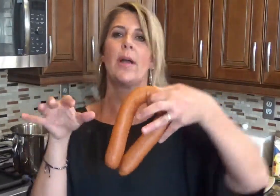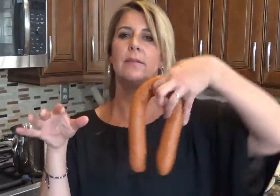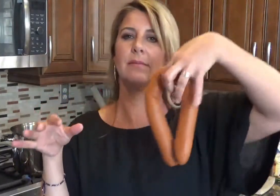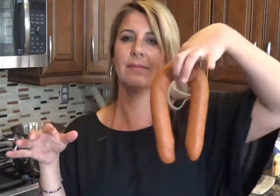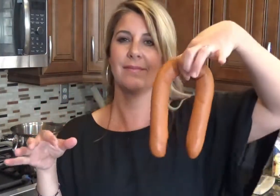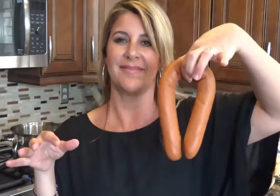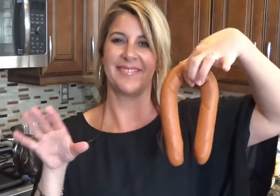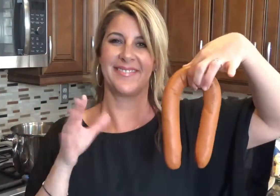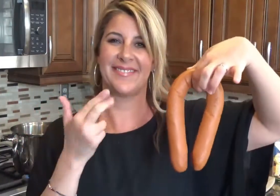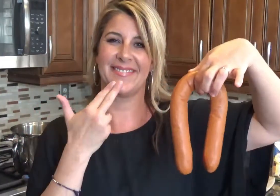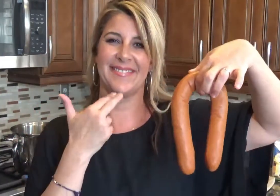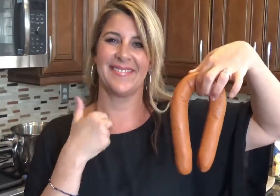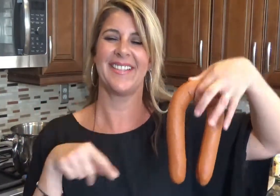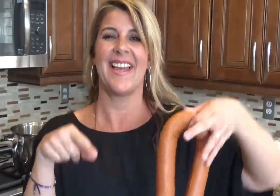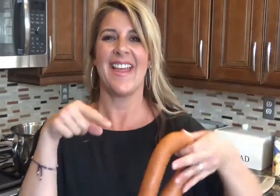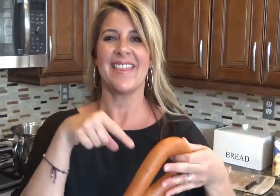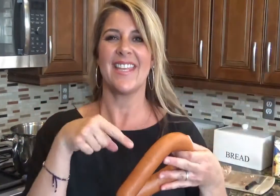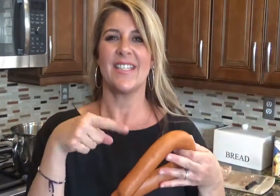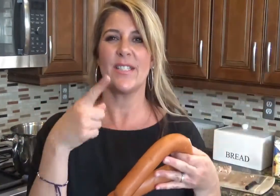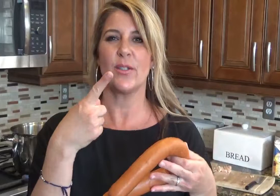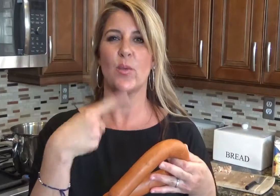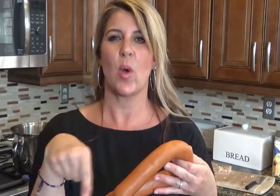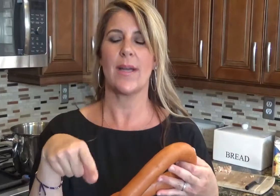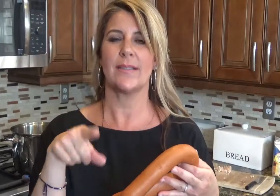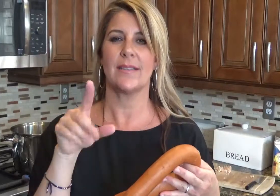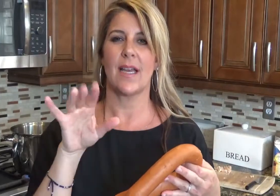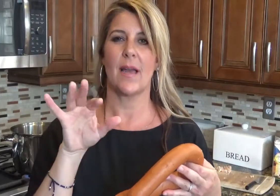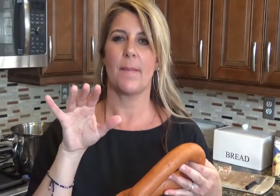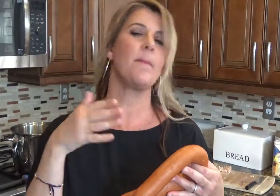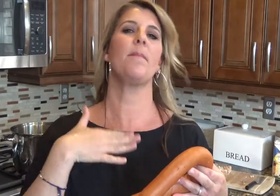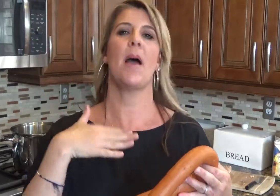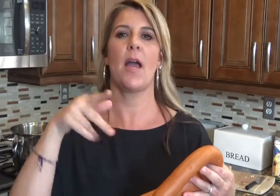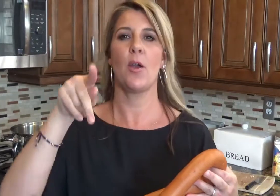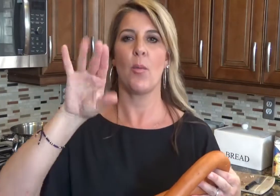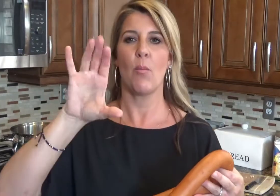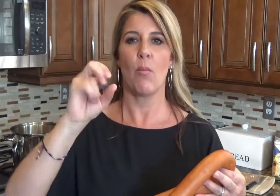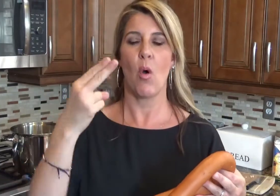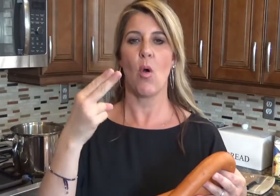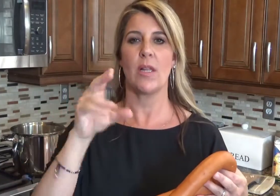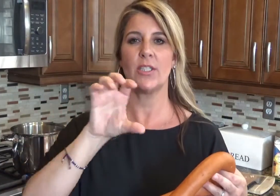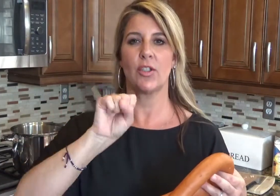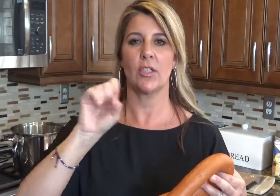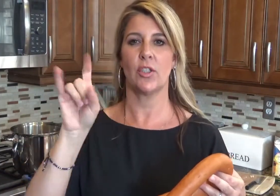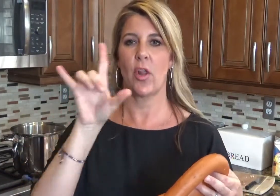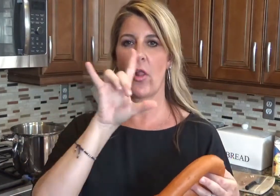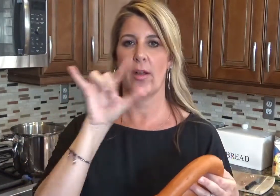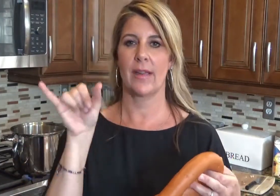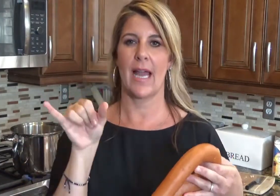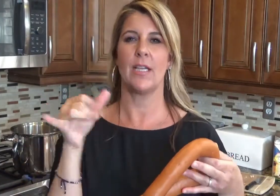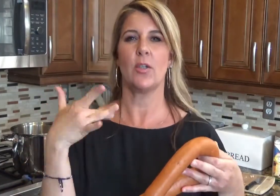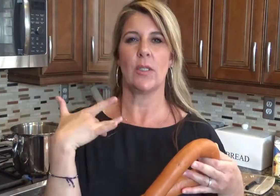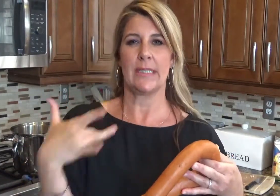This is what, so cute, what your Polish sausage is going to look